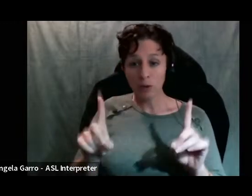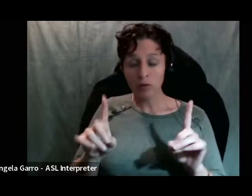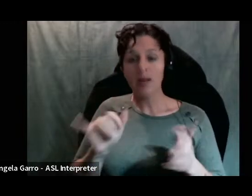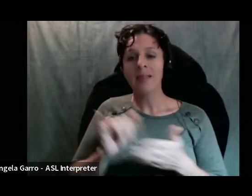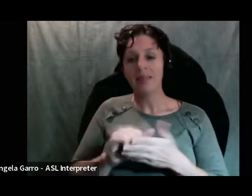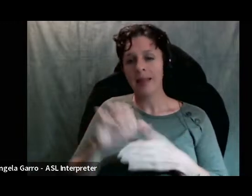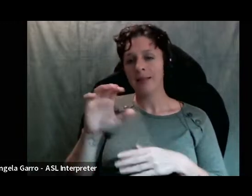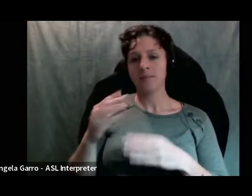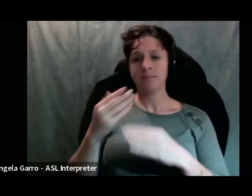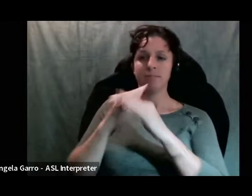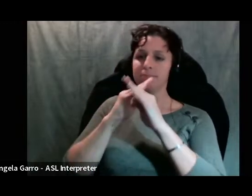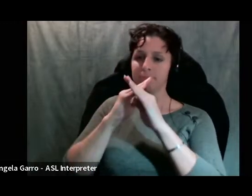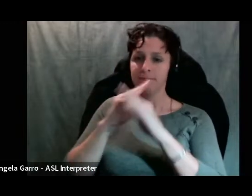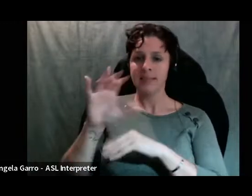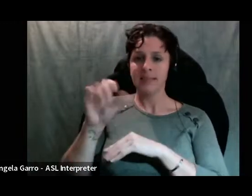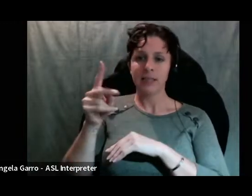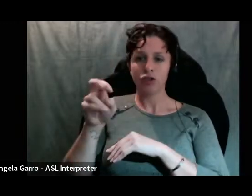censorship.